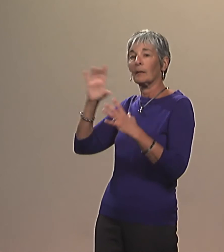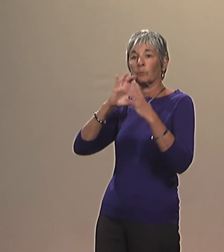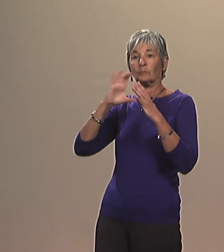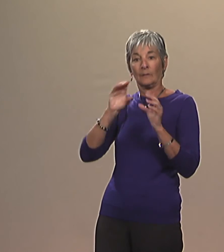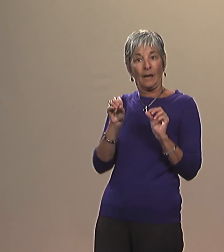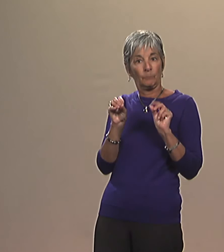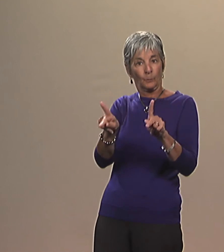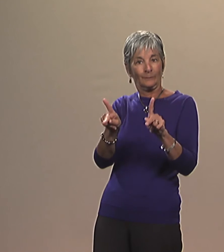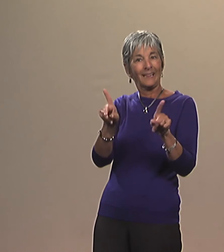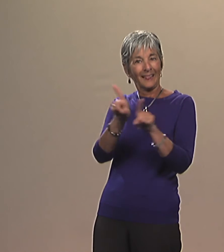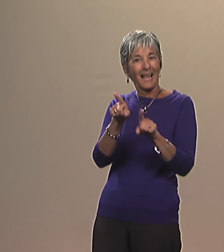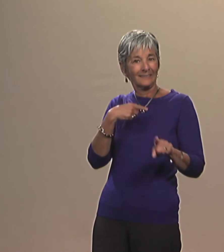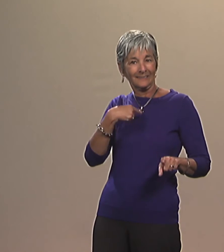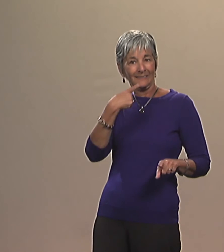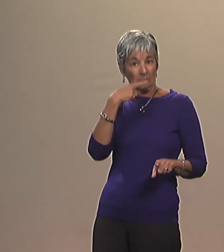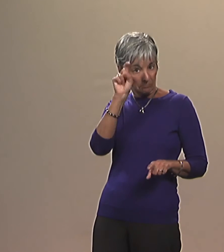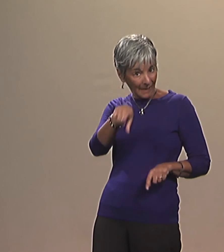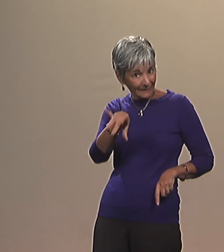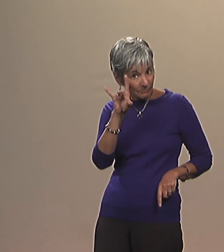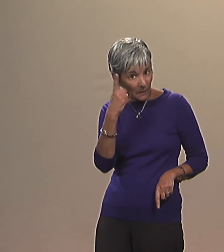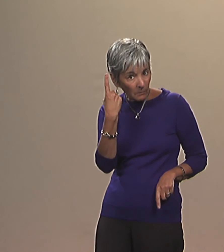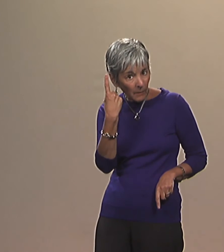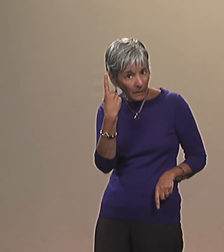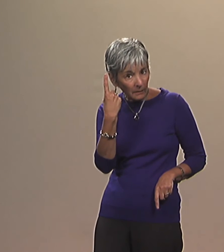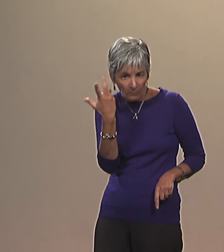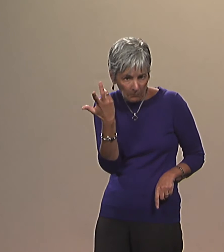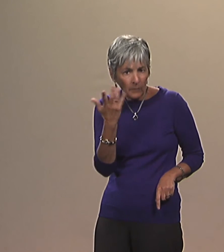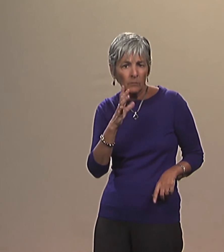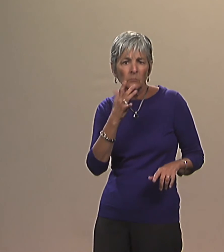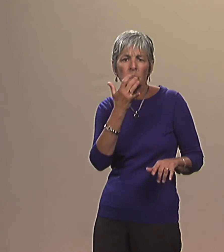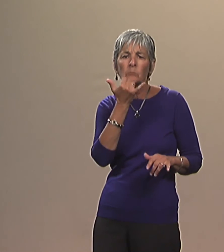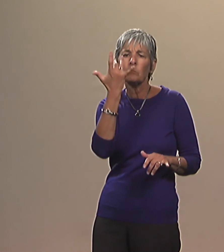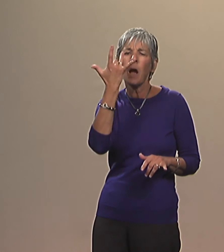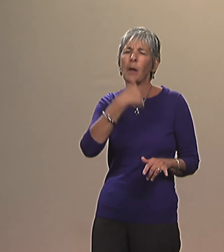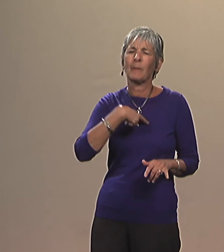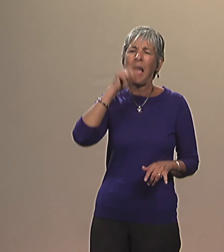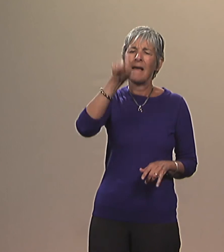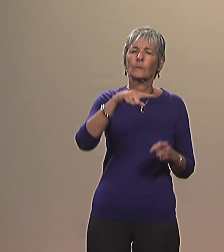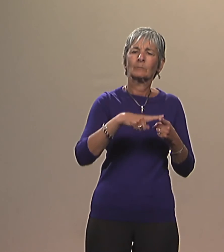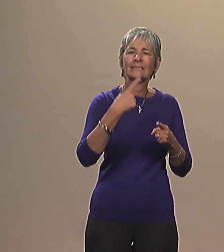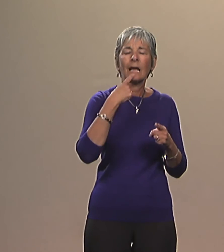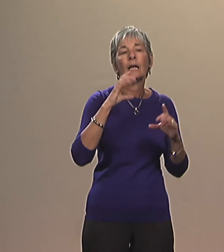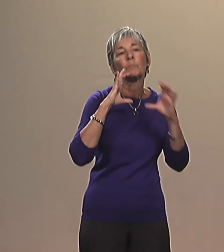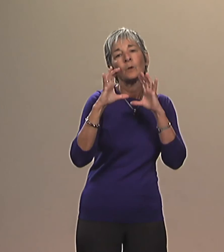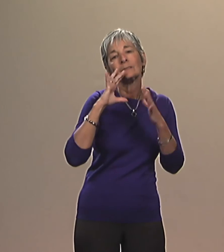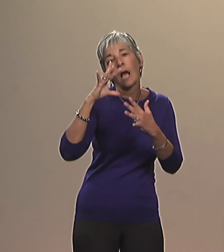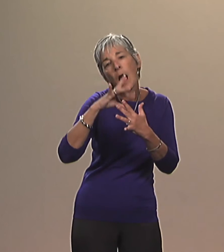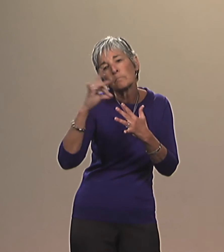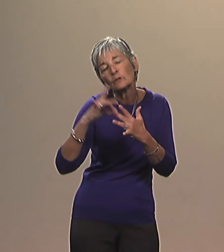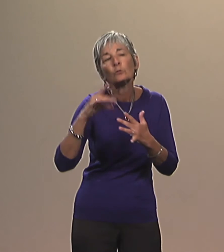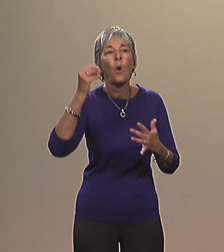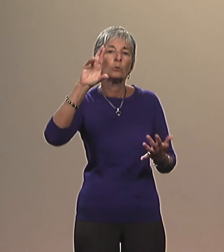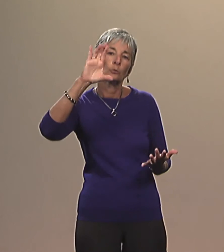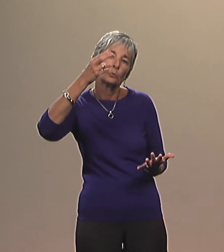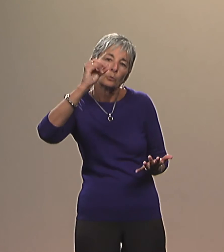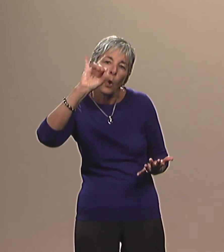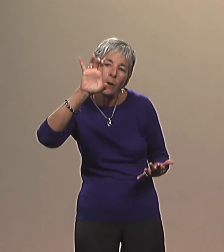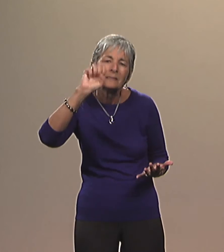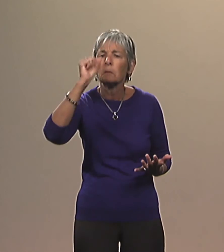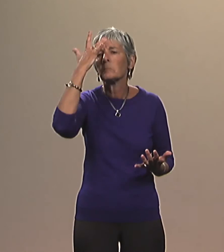and communication opportunities. It's like I said, do you have to pick just one? When you say communication options or choices, it sounds like it.